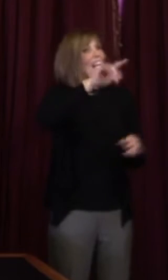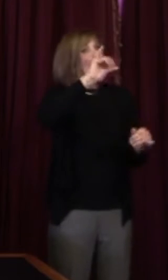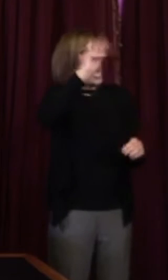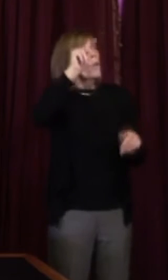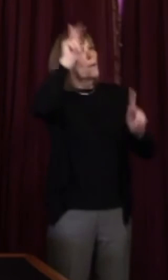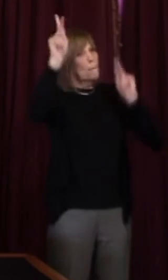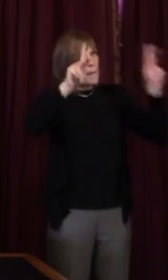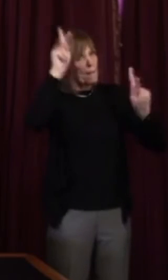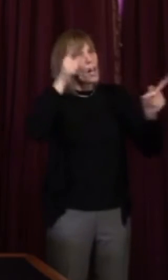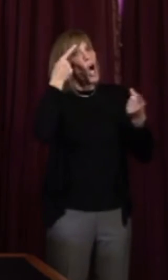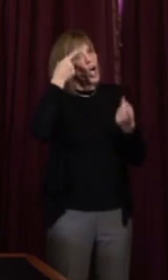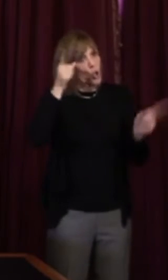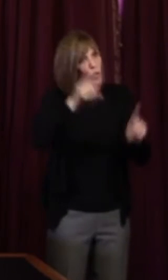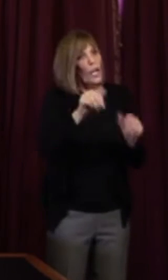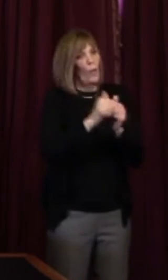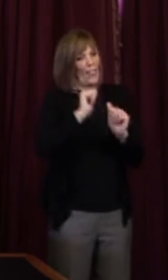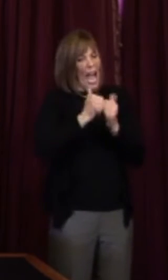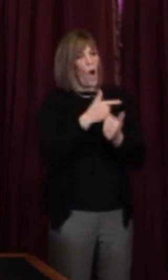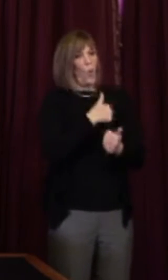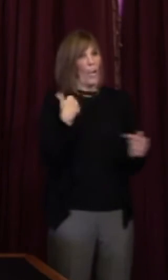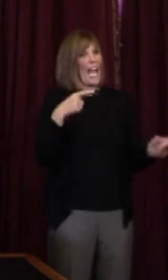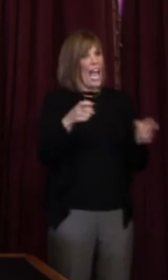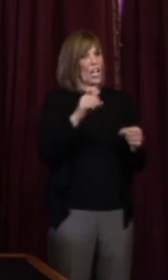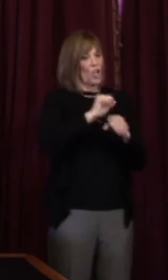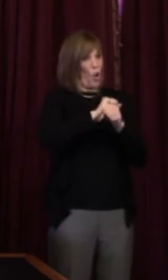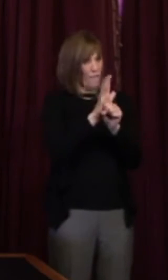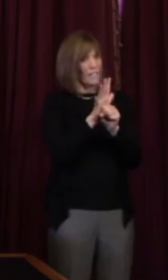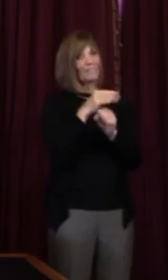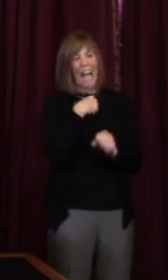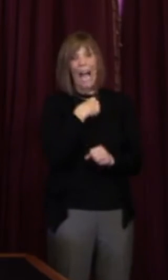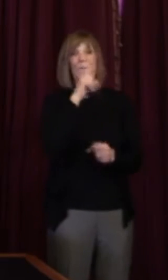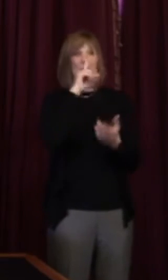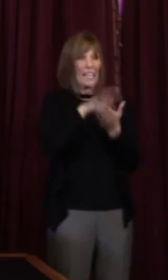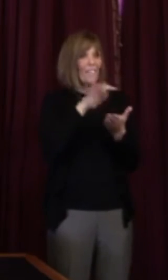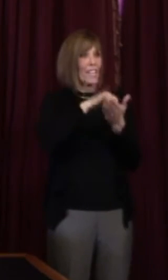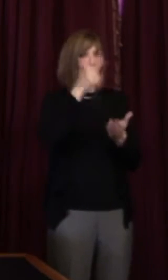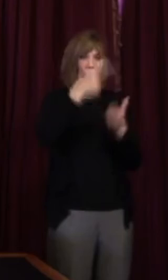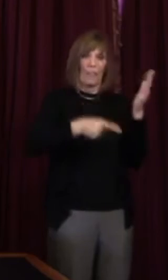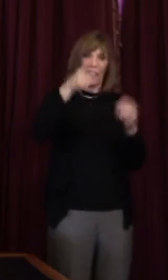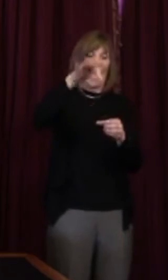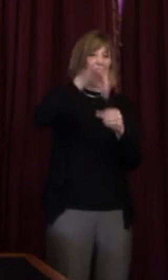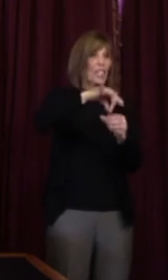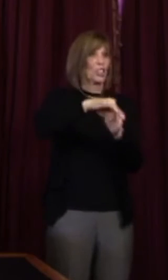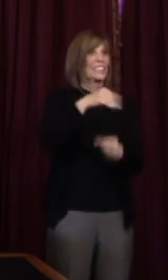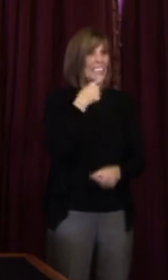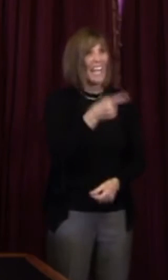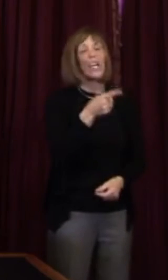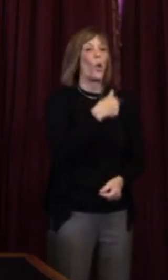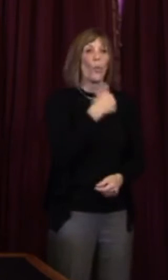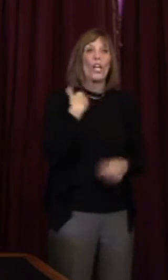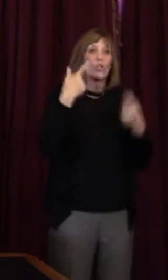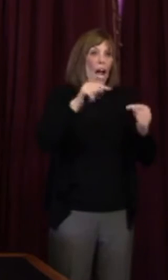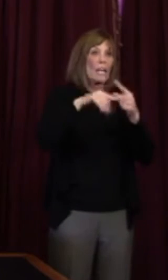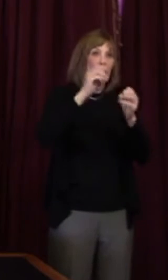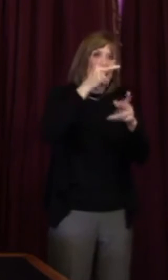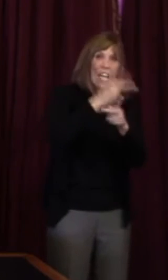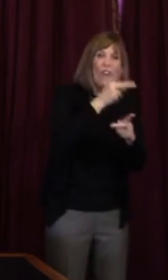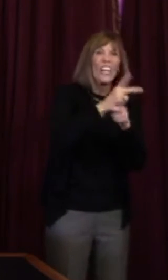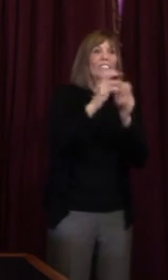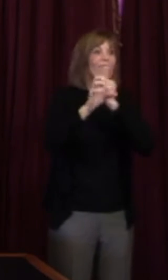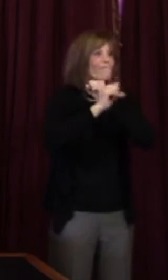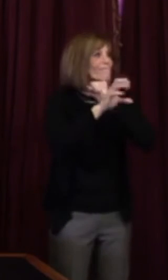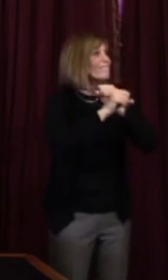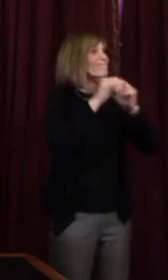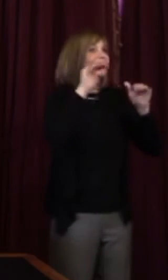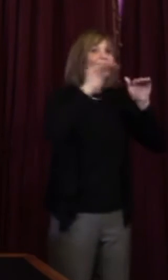we've handled COVID-19. I believe that's what the election said. They, you know, we tried to be careful getting out there, talking